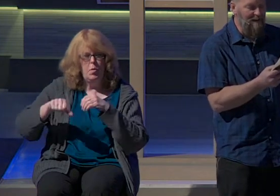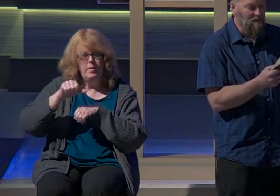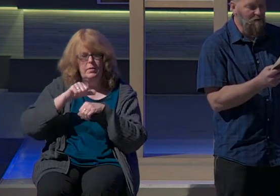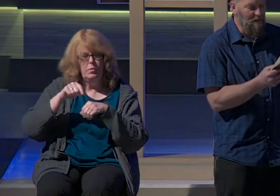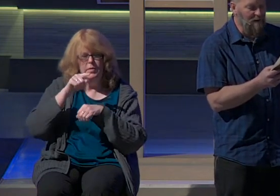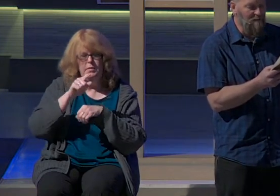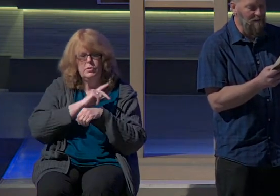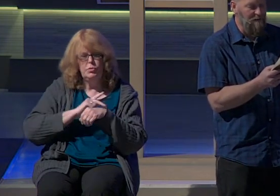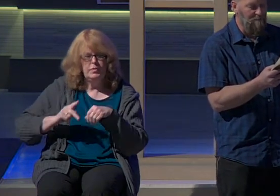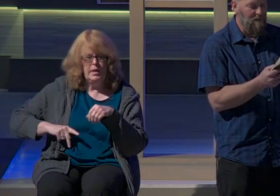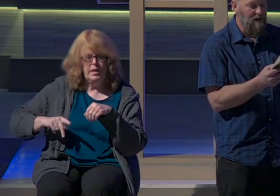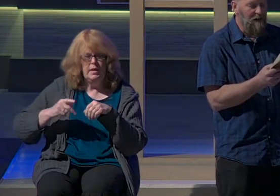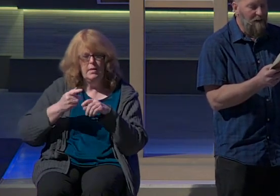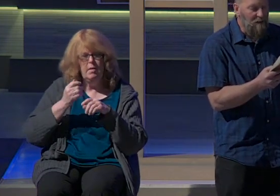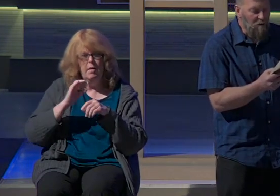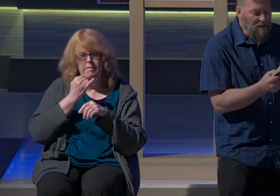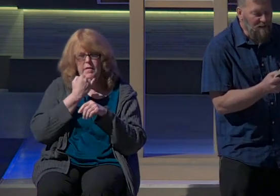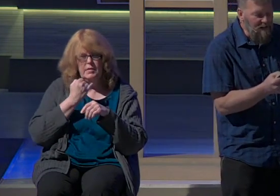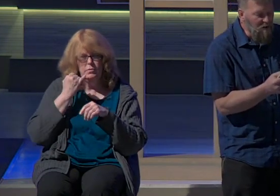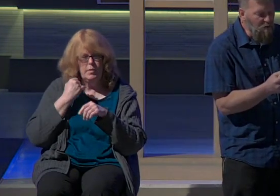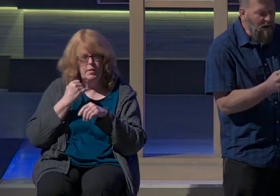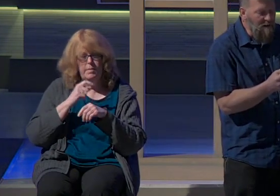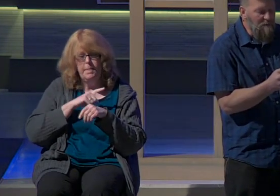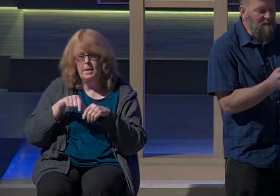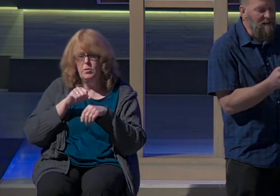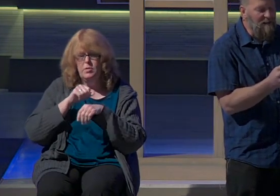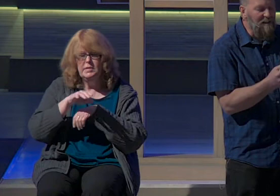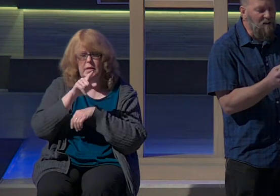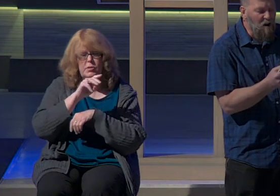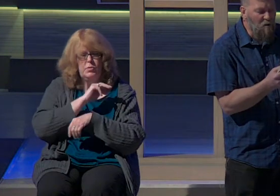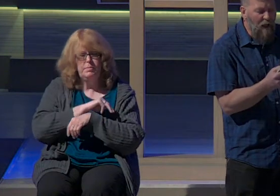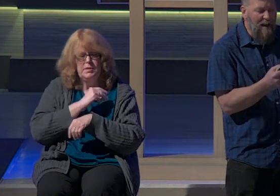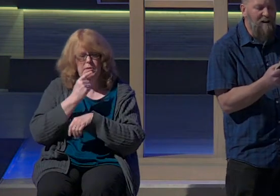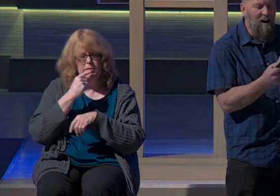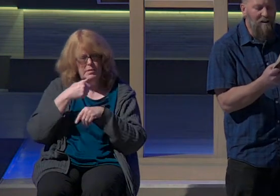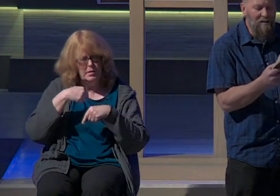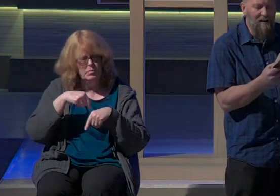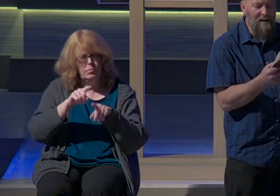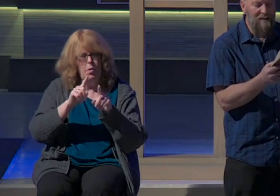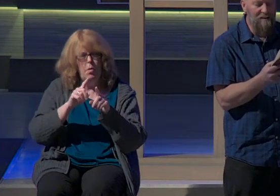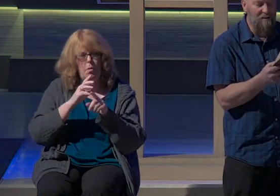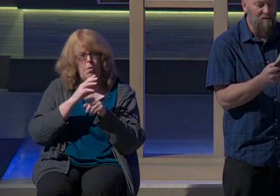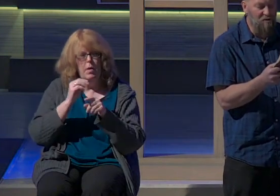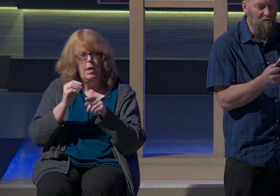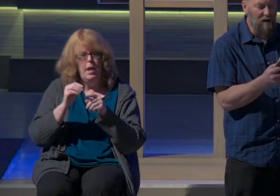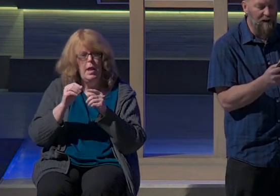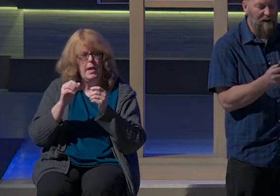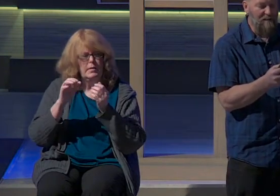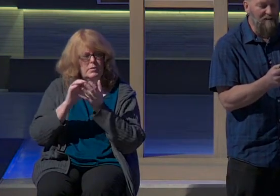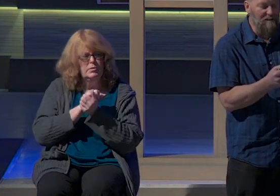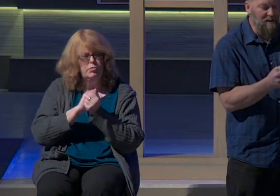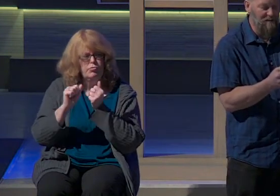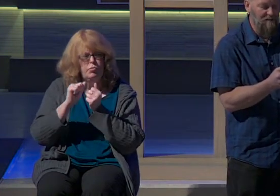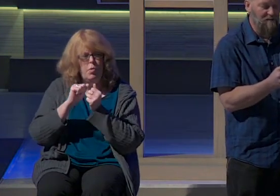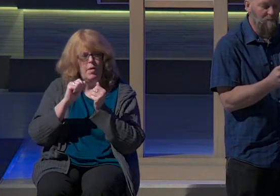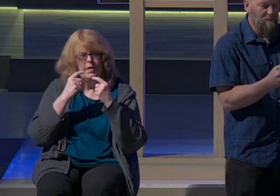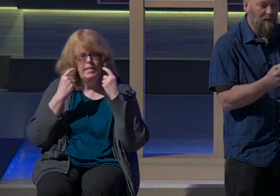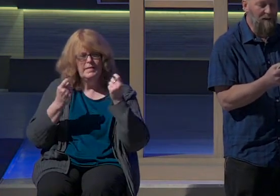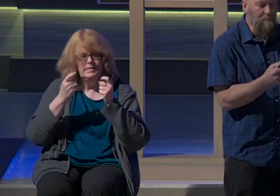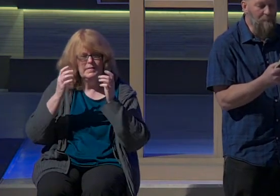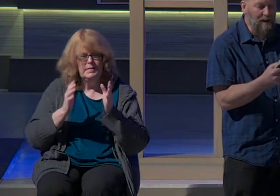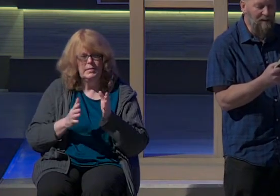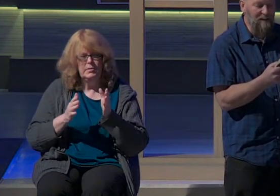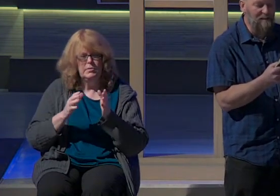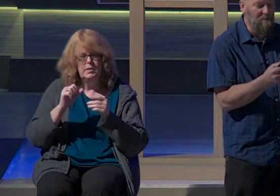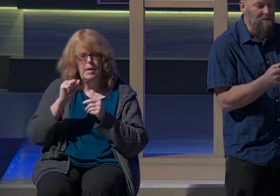king over Israel? The Lord sent you on a mission and said, Go and utterly destroy the sinners,